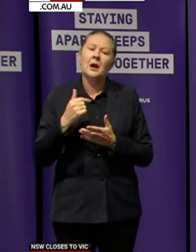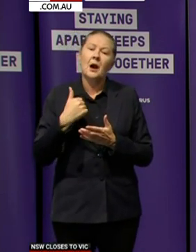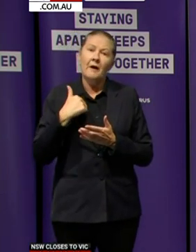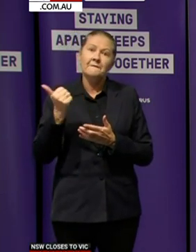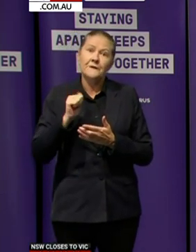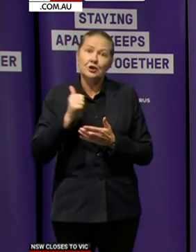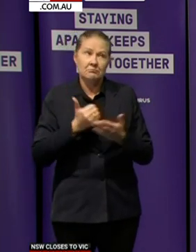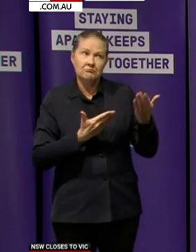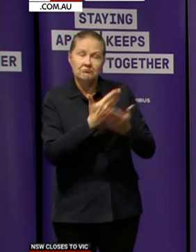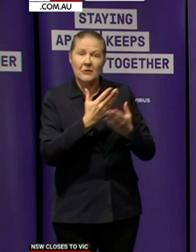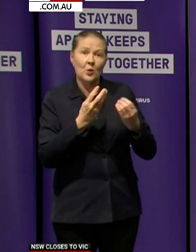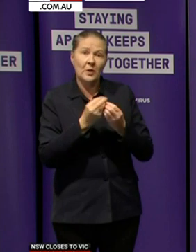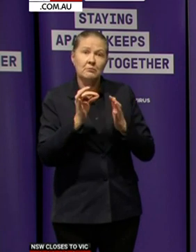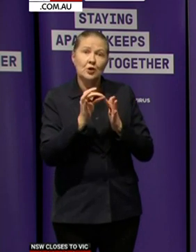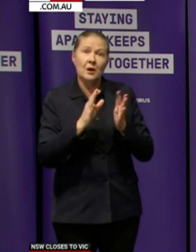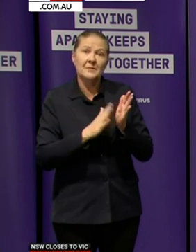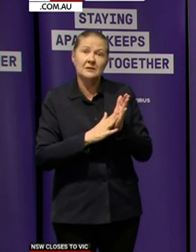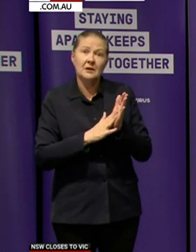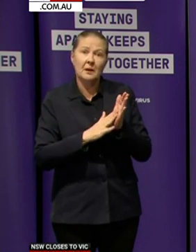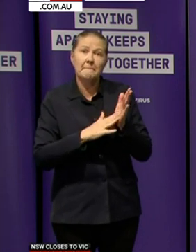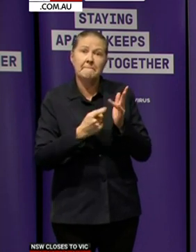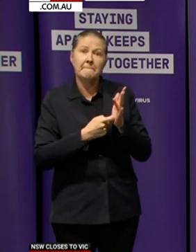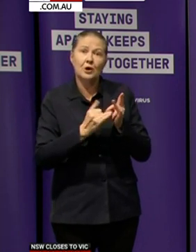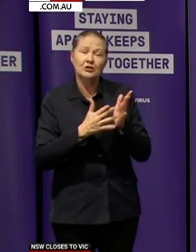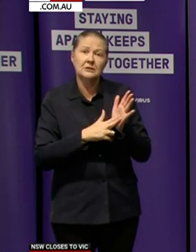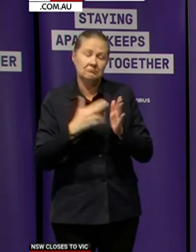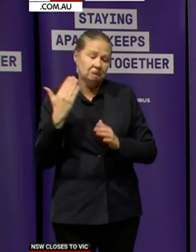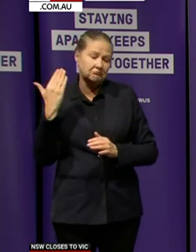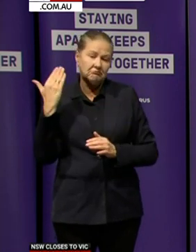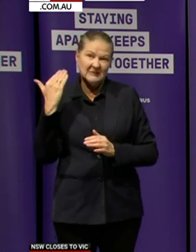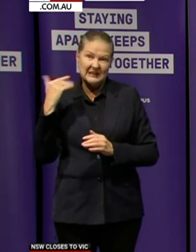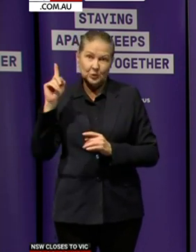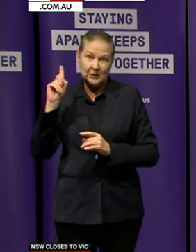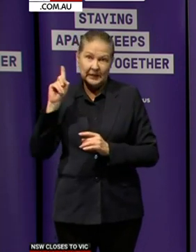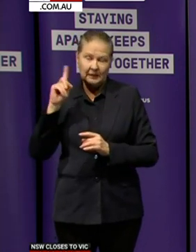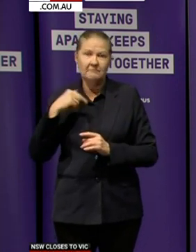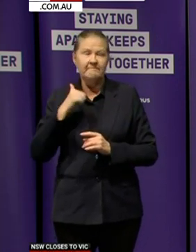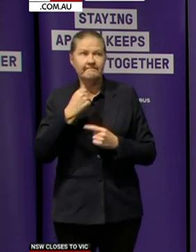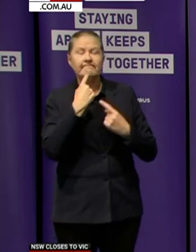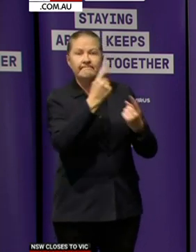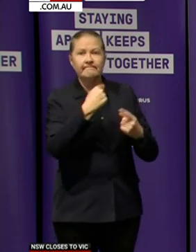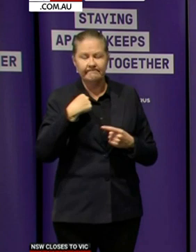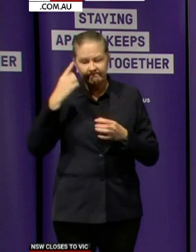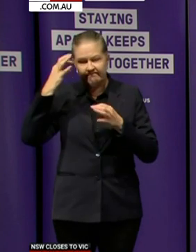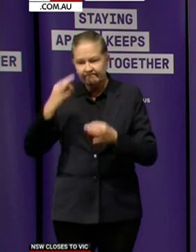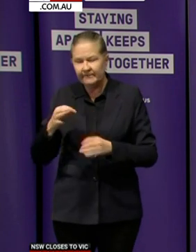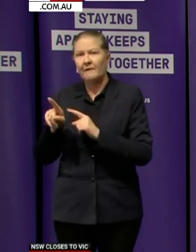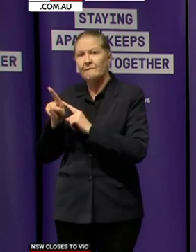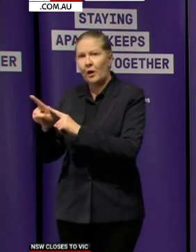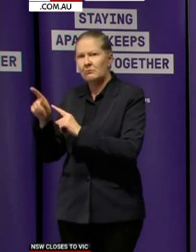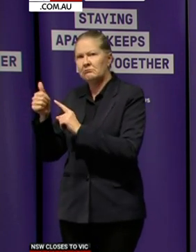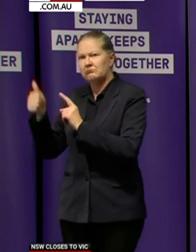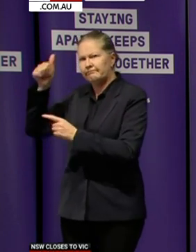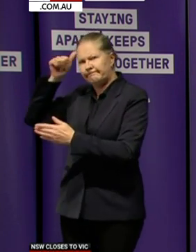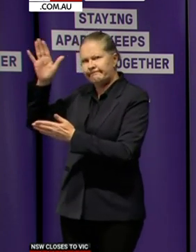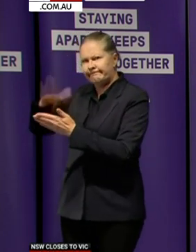Prime Minister and informed him of the decisions that I had made on the advice of the Chief Health Officer. I want